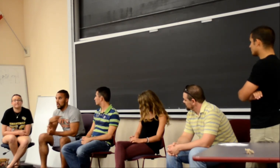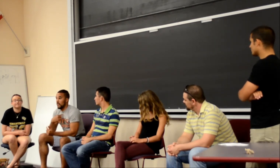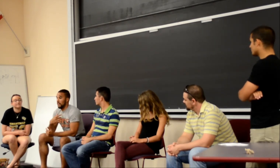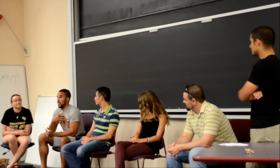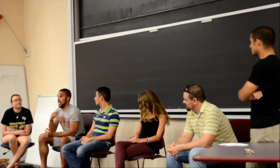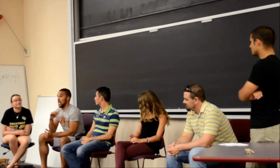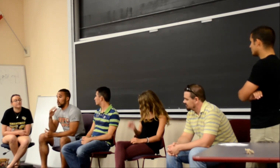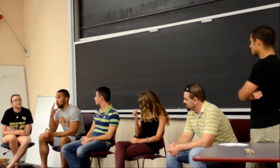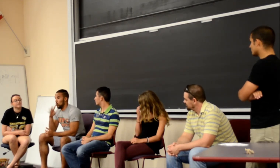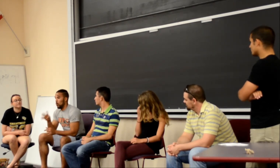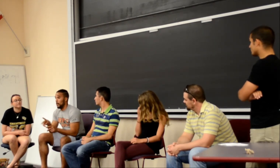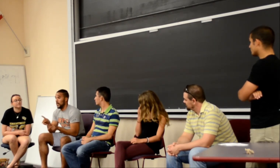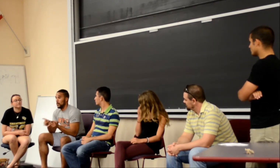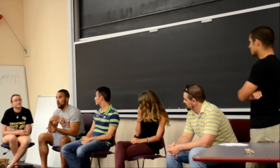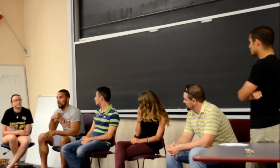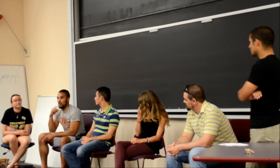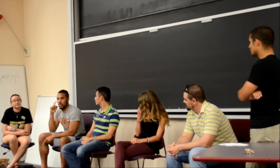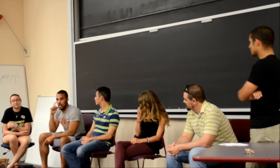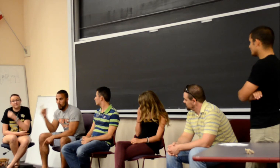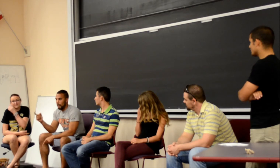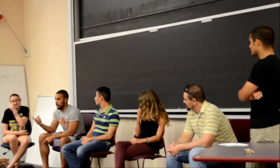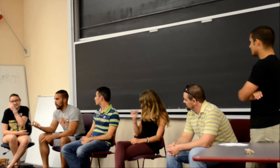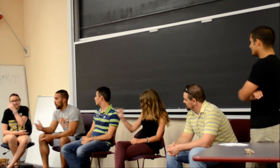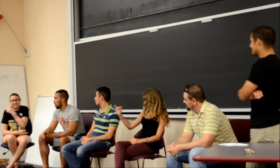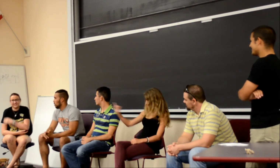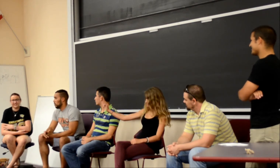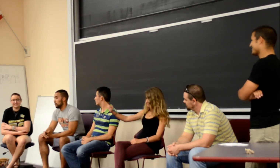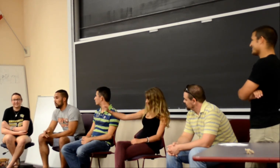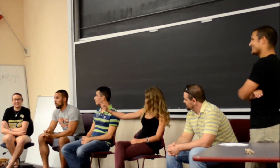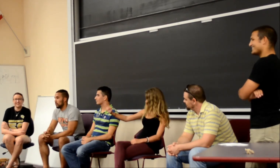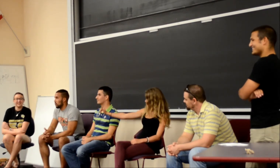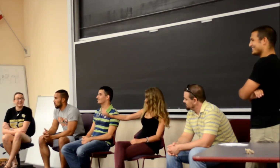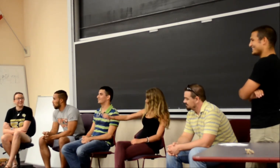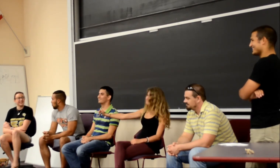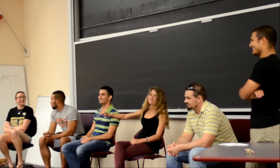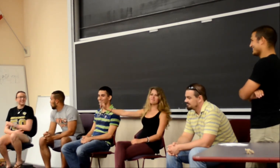something. But if I want to ignore people, I take it off.